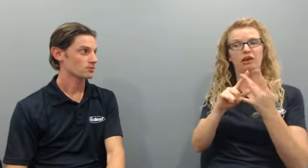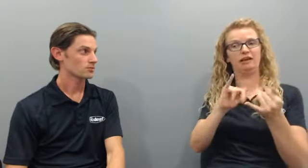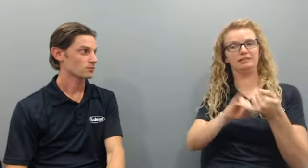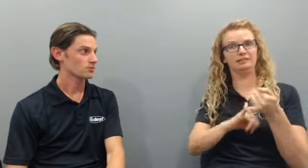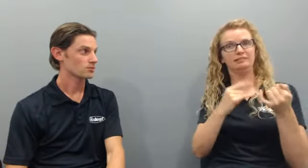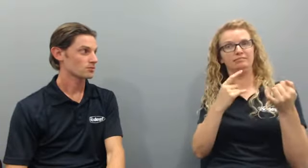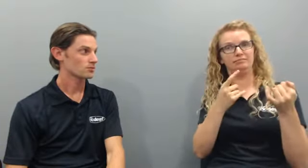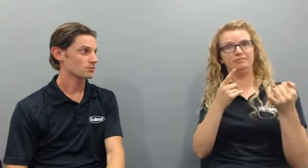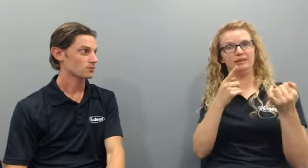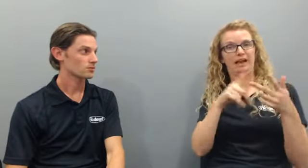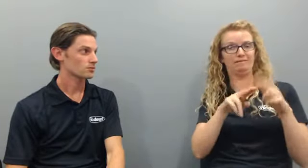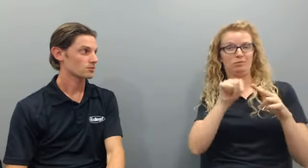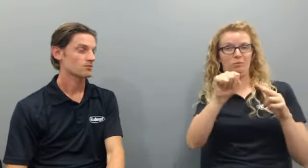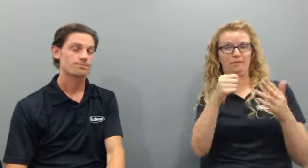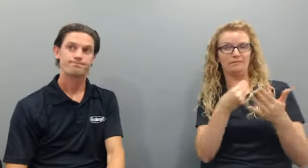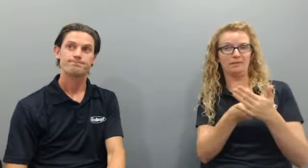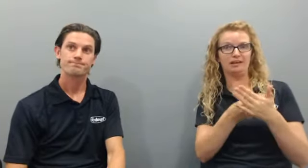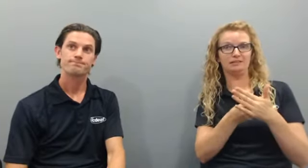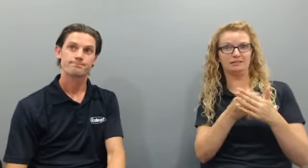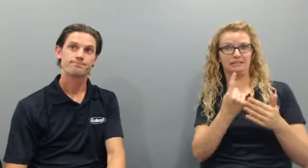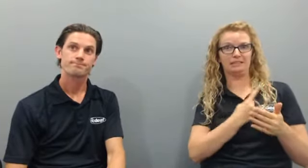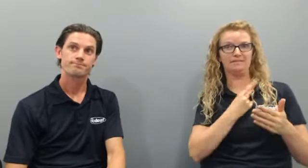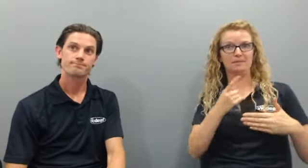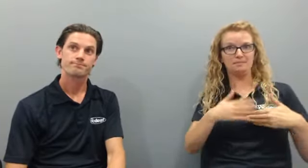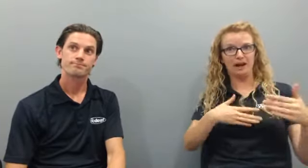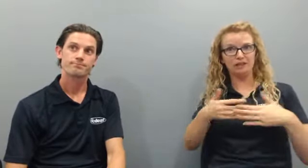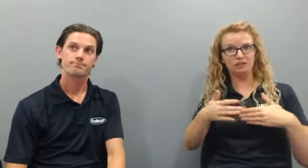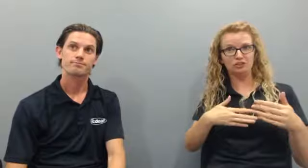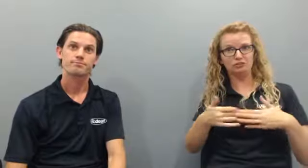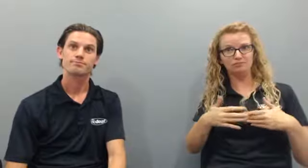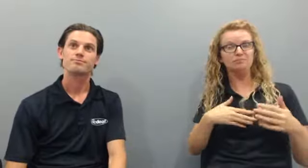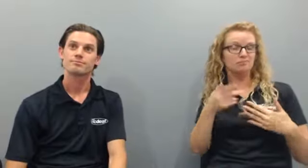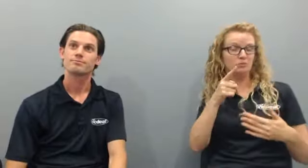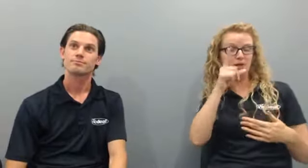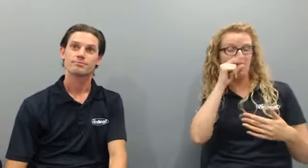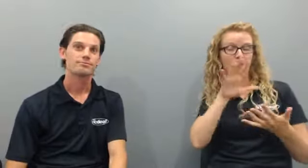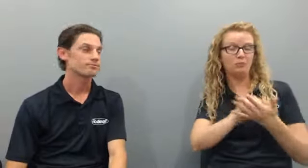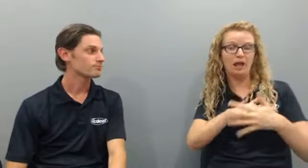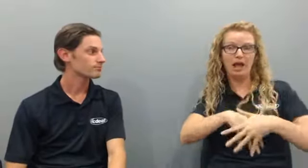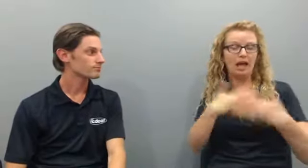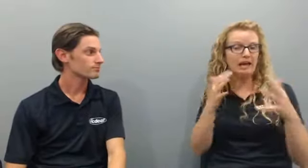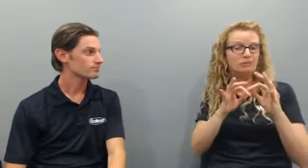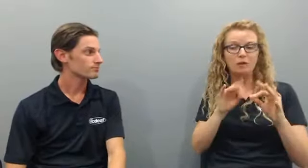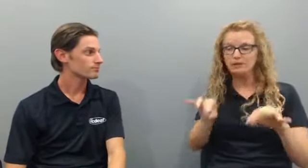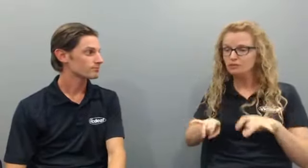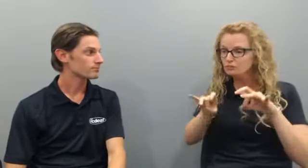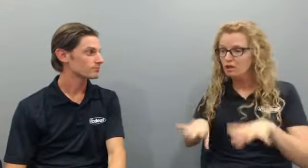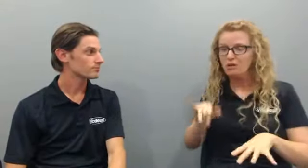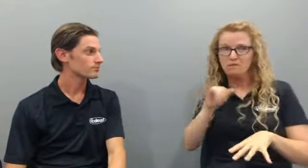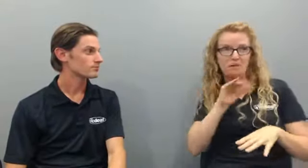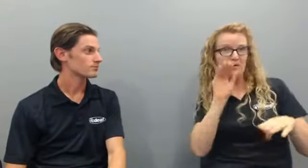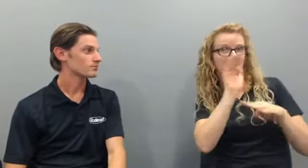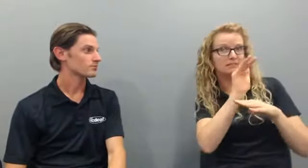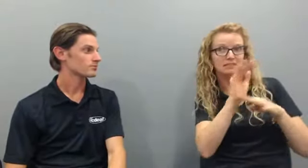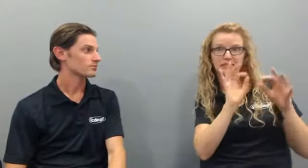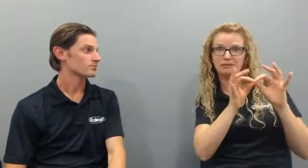I think the NDIS, if your funds are self-managed, then you can book any interpreter, whether they're from Australia